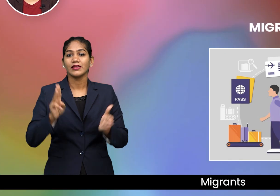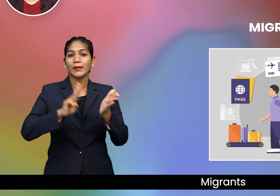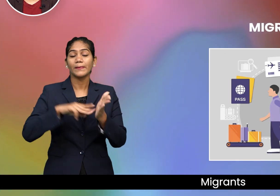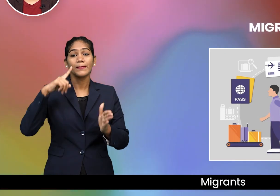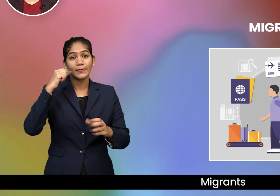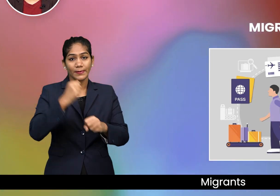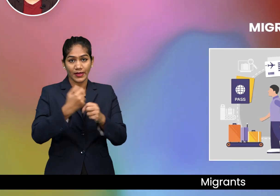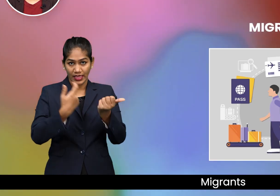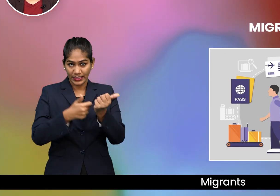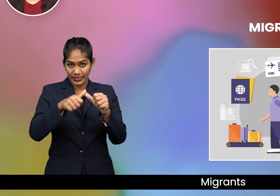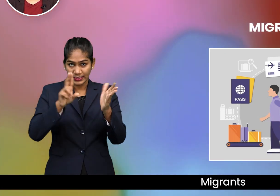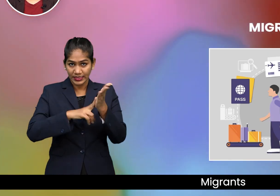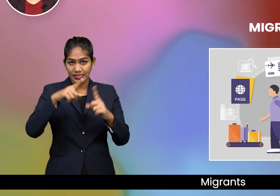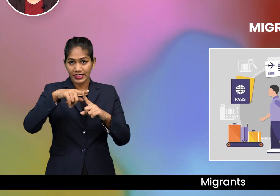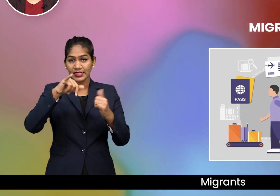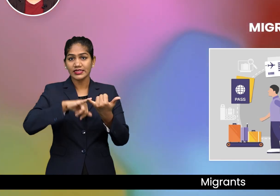migrants,